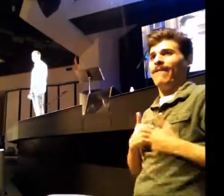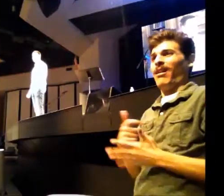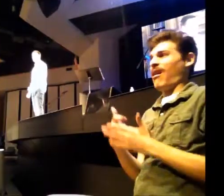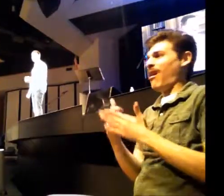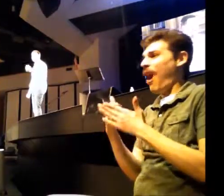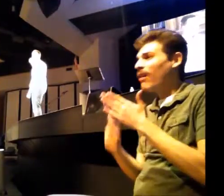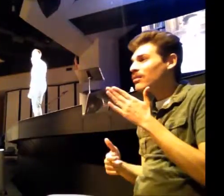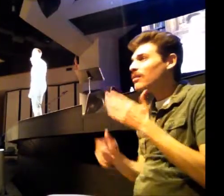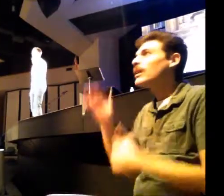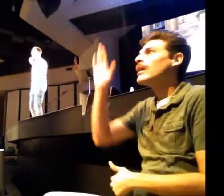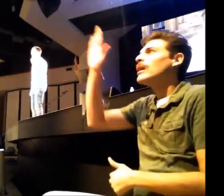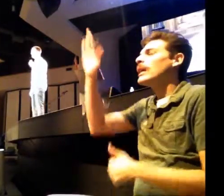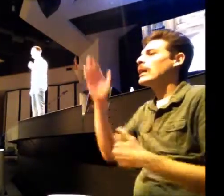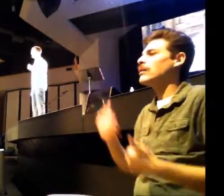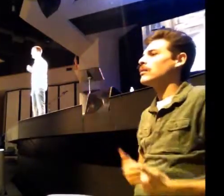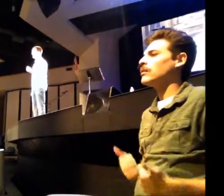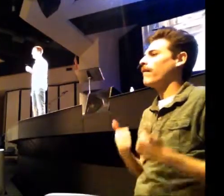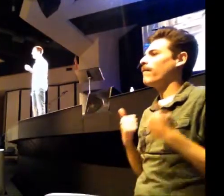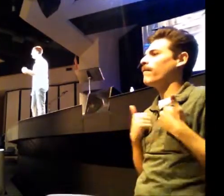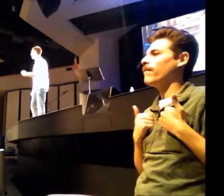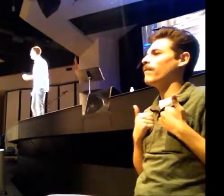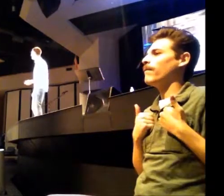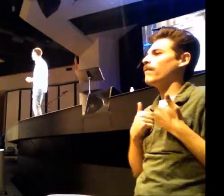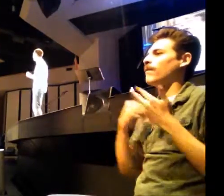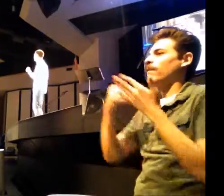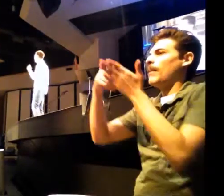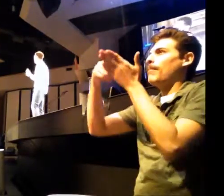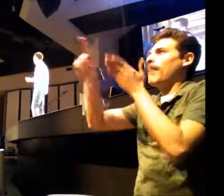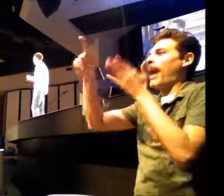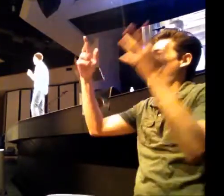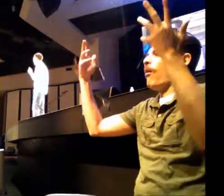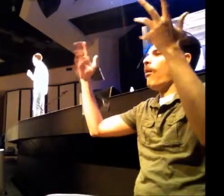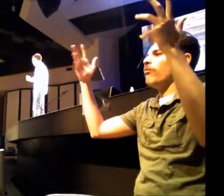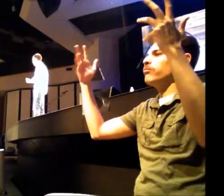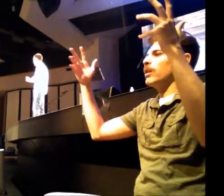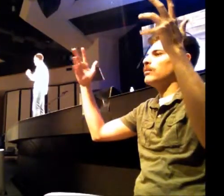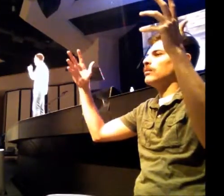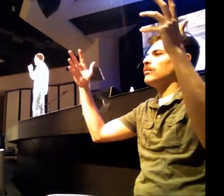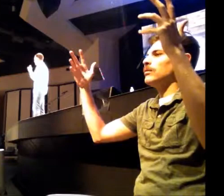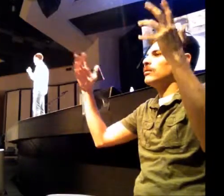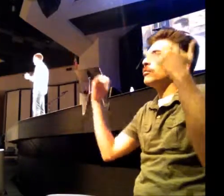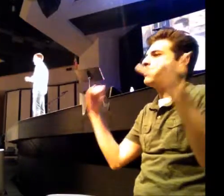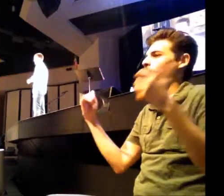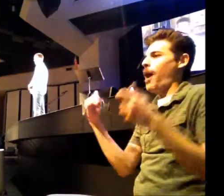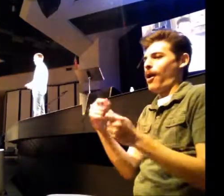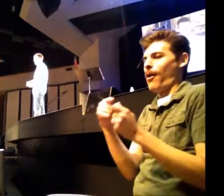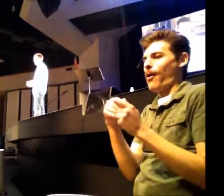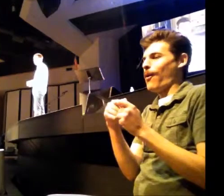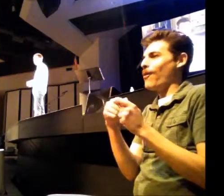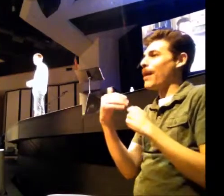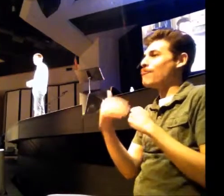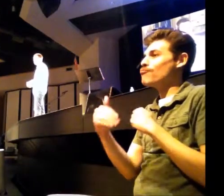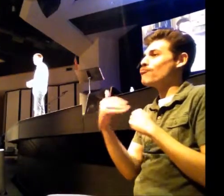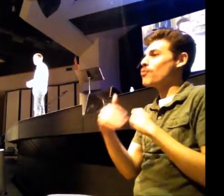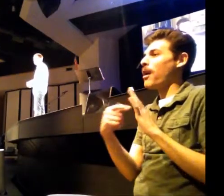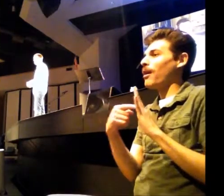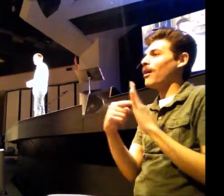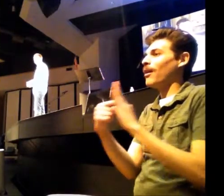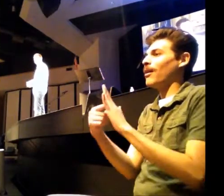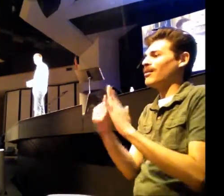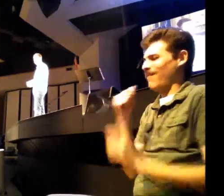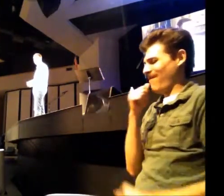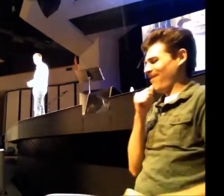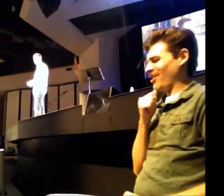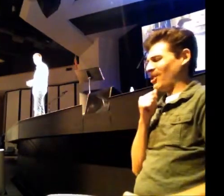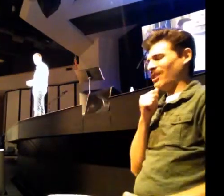fear. It is not the bread of our affliction. It's his. It is the bread of our freedom.